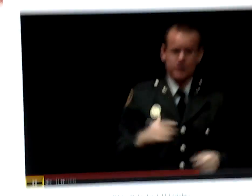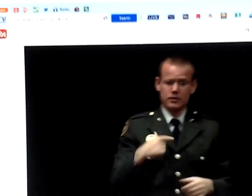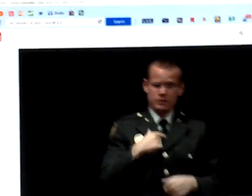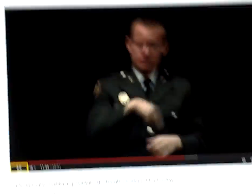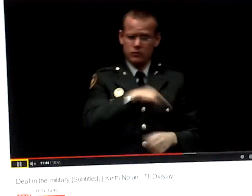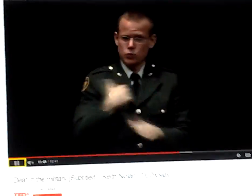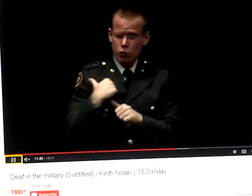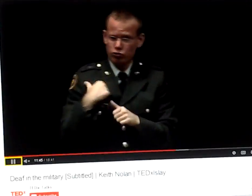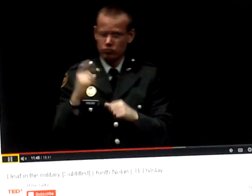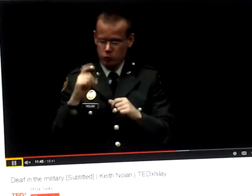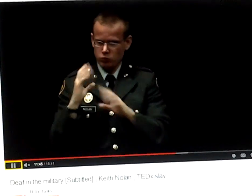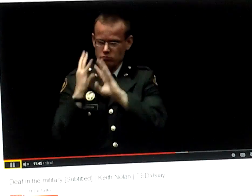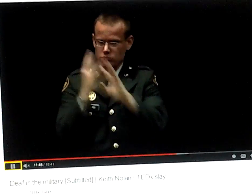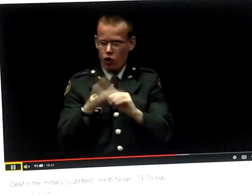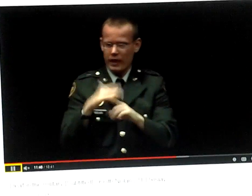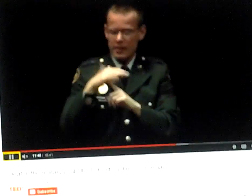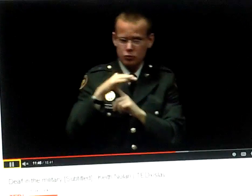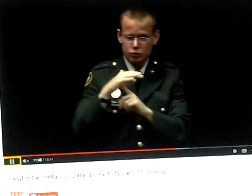And it was trying to land.